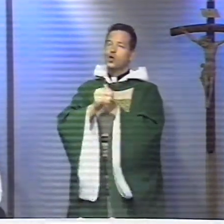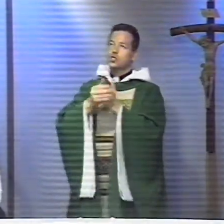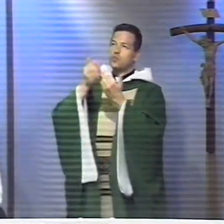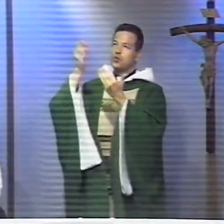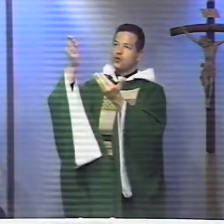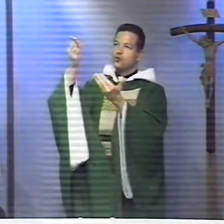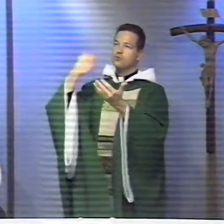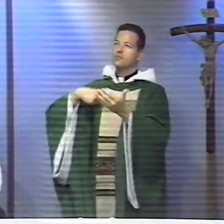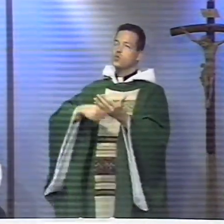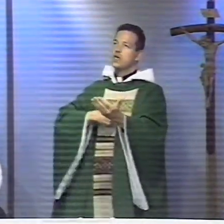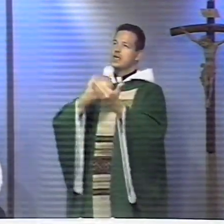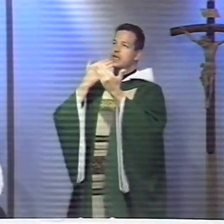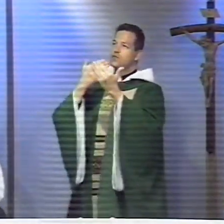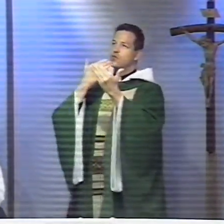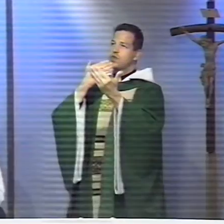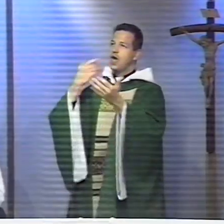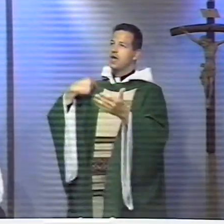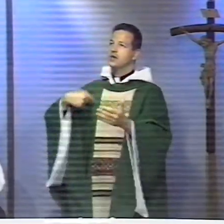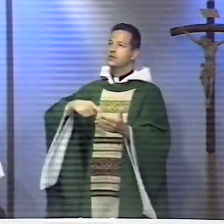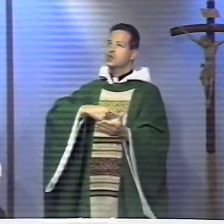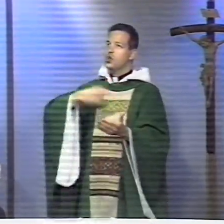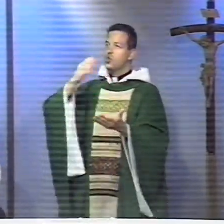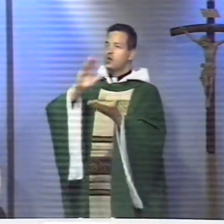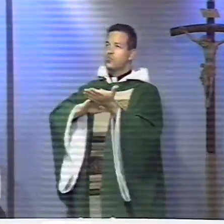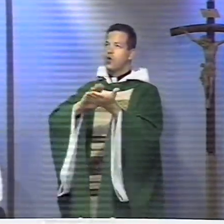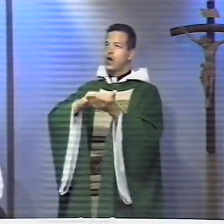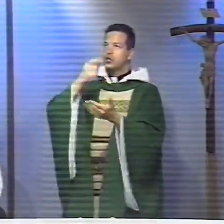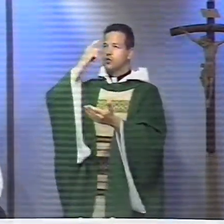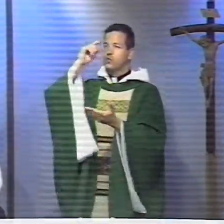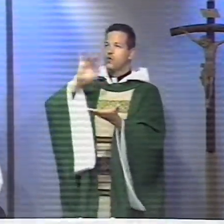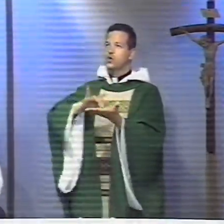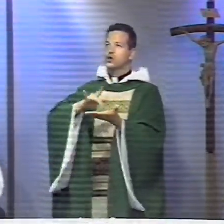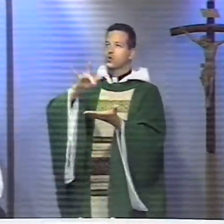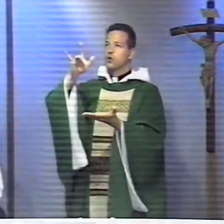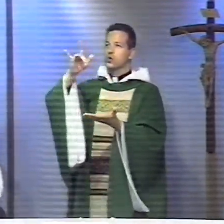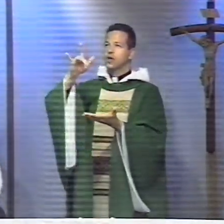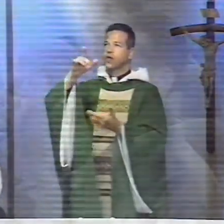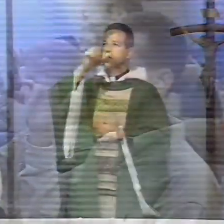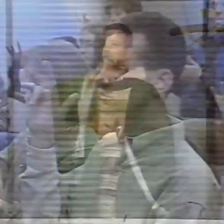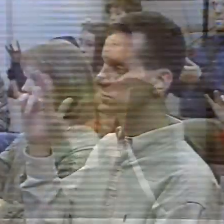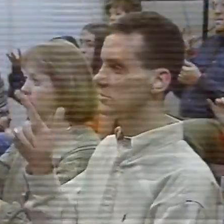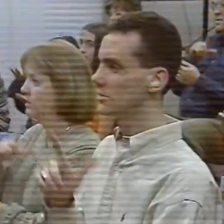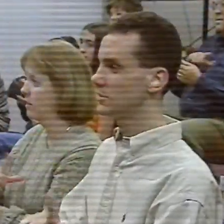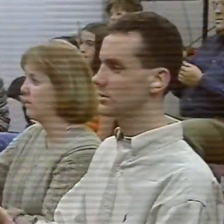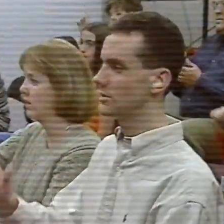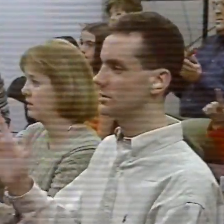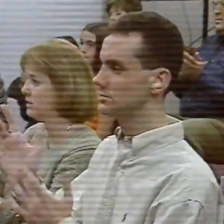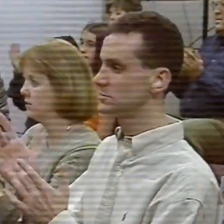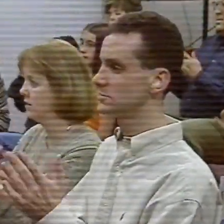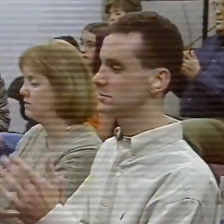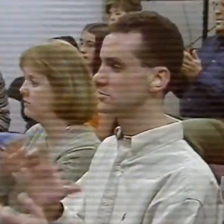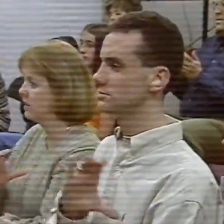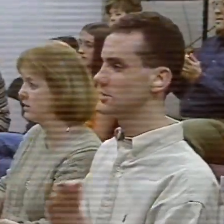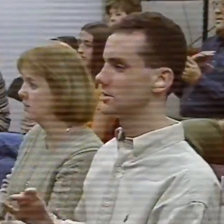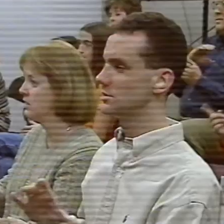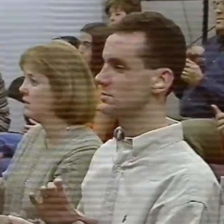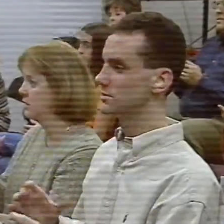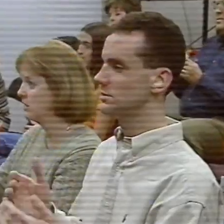worship you, we give you thanks, we praise you for your glory. Lord Jesus Christ, only Son